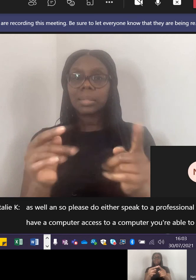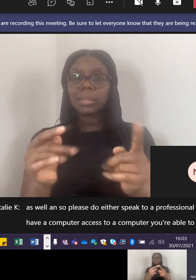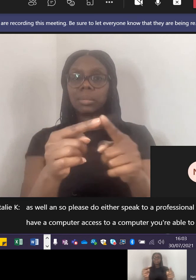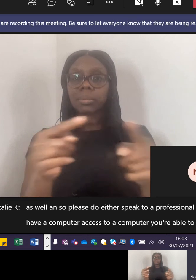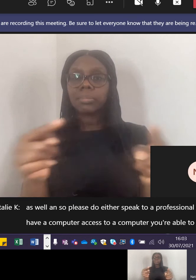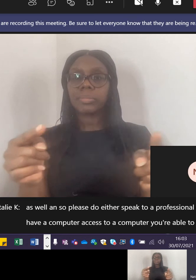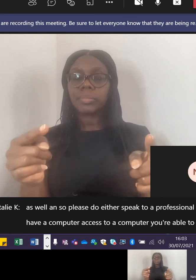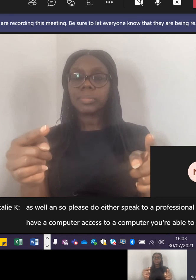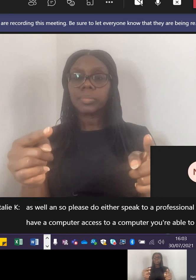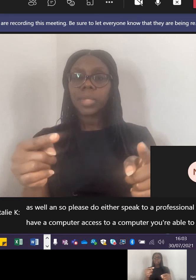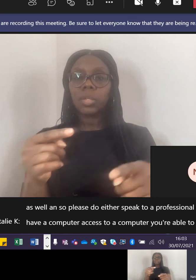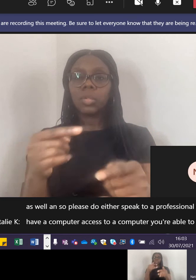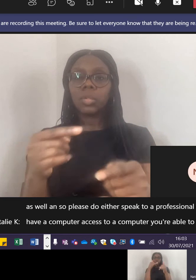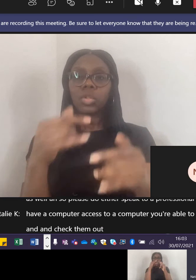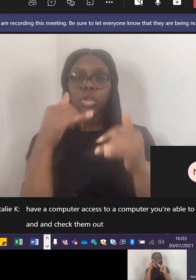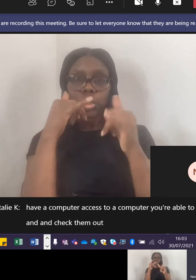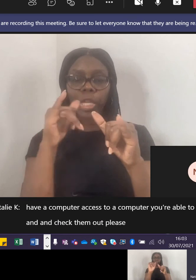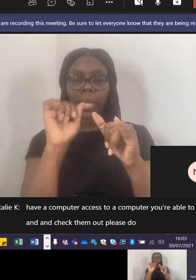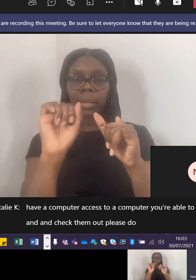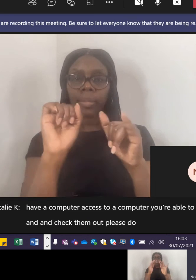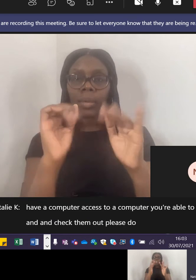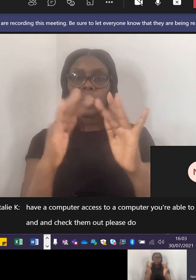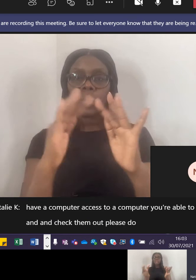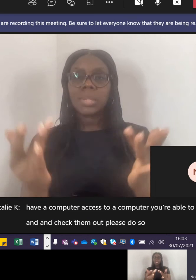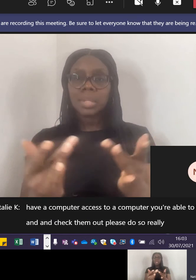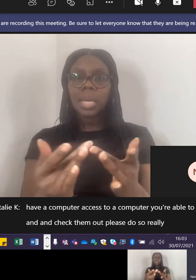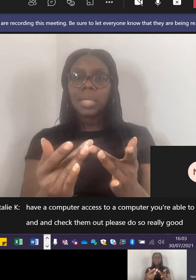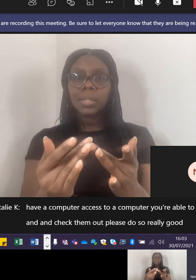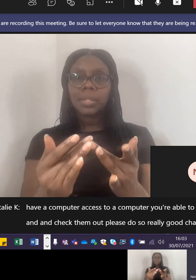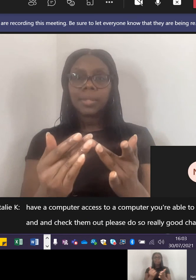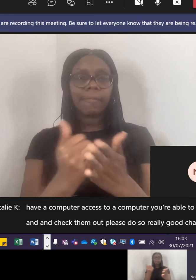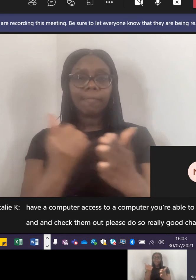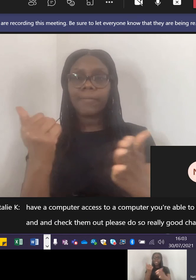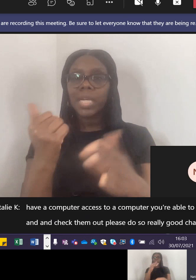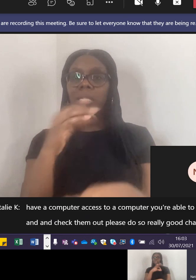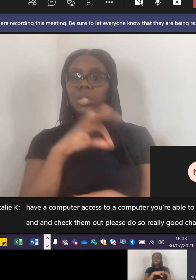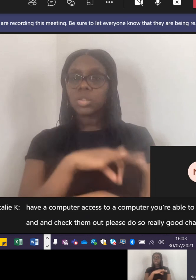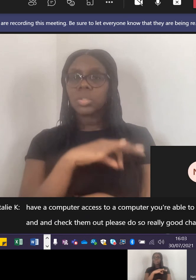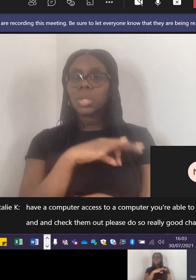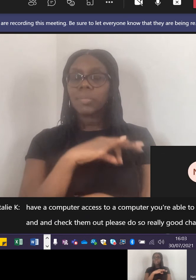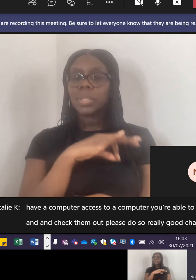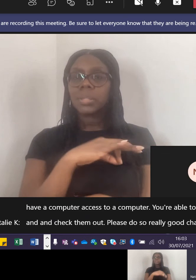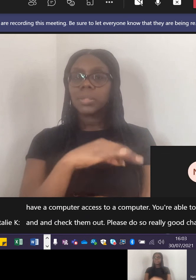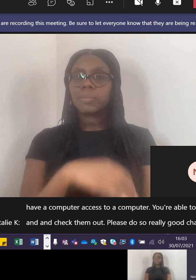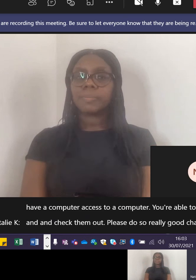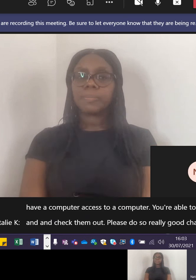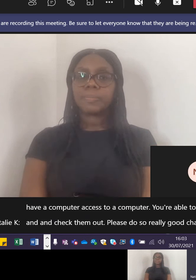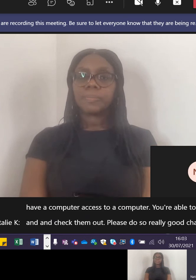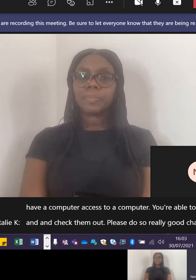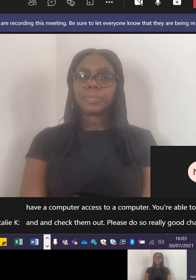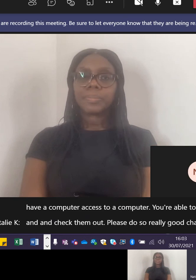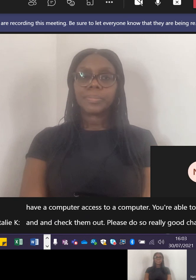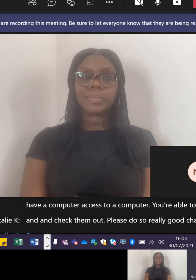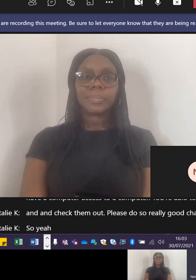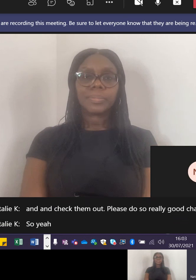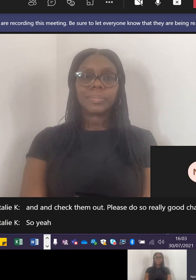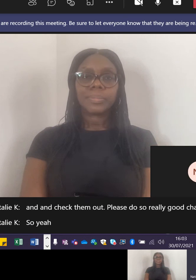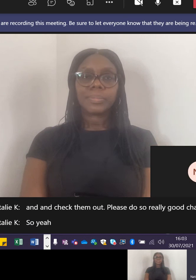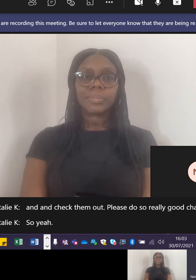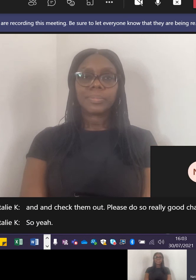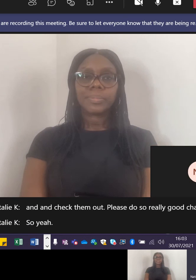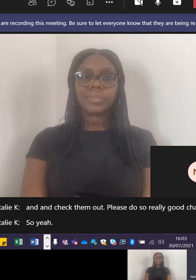on and check them out. Please do. It's a really good charity. So yeah, move on to the